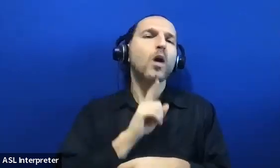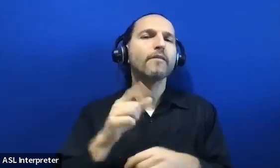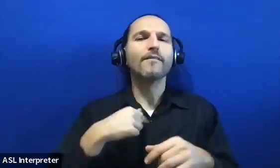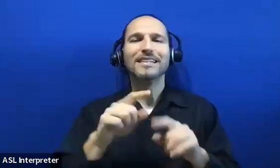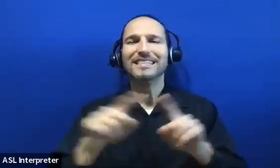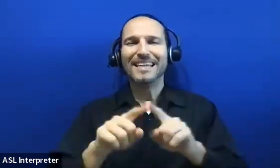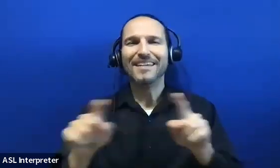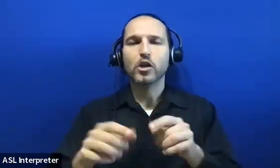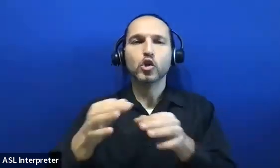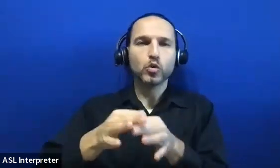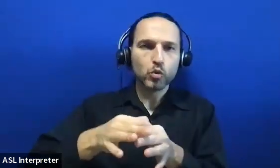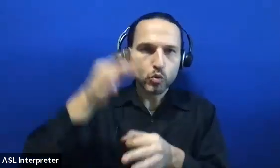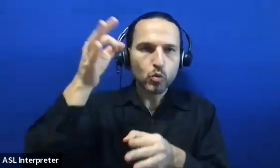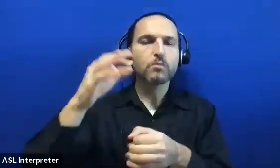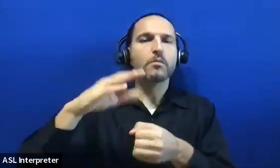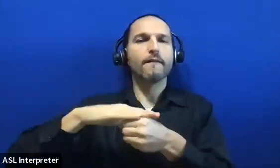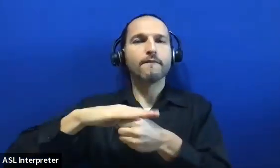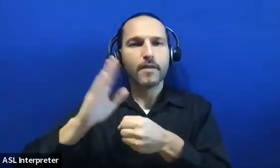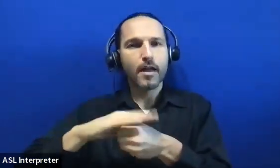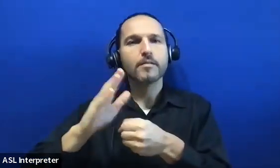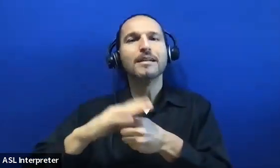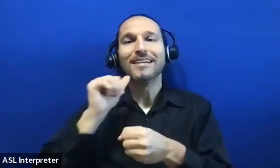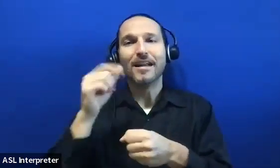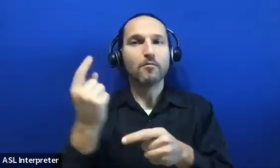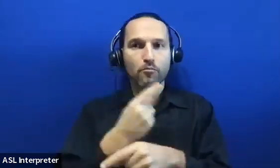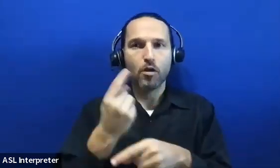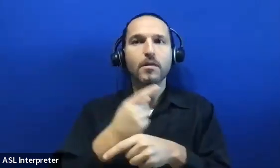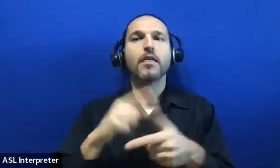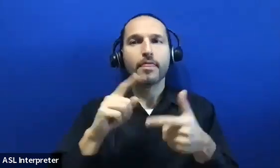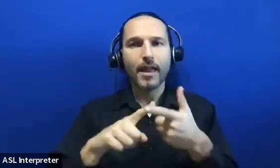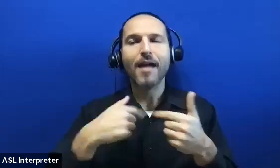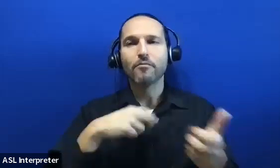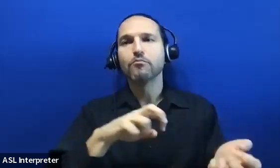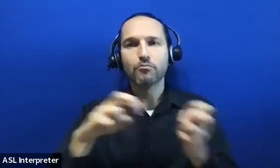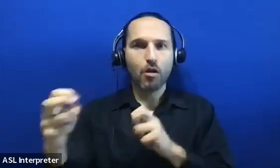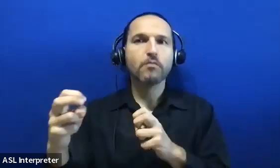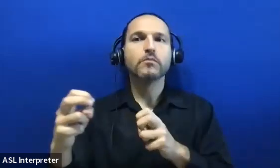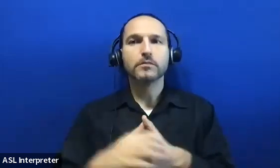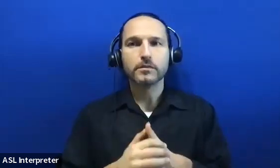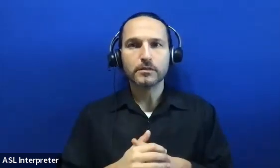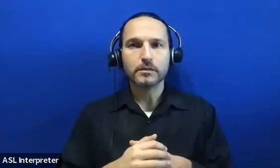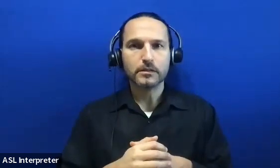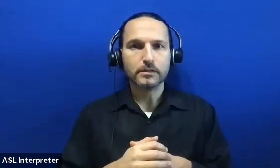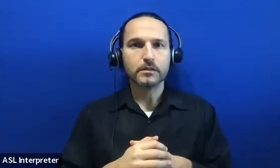and valves. And when these valves are not working properly, we can have issues and difficulty.